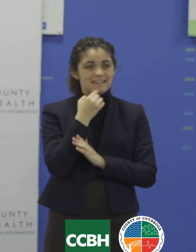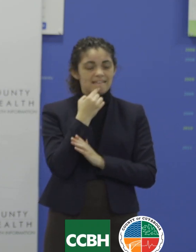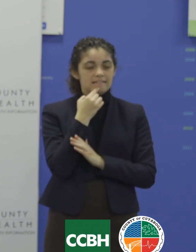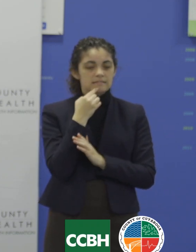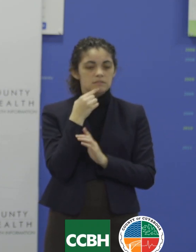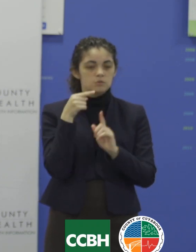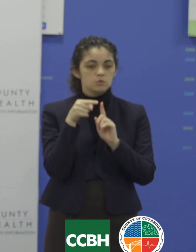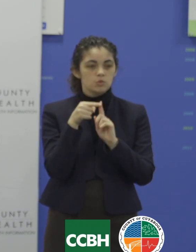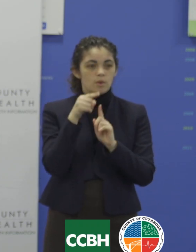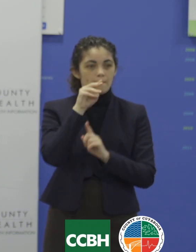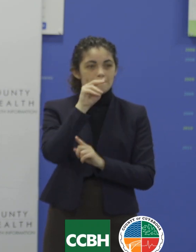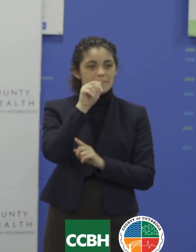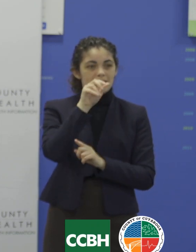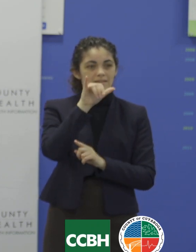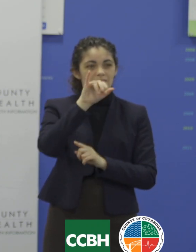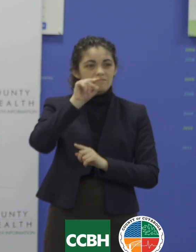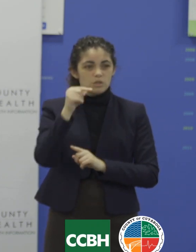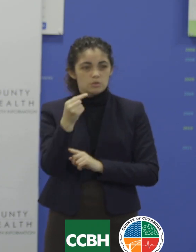1st.